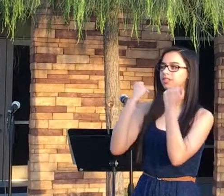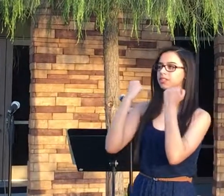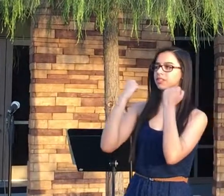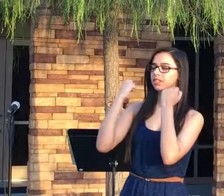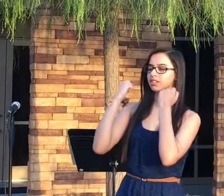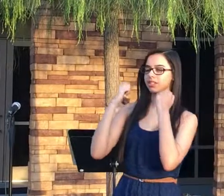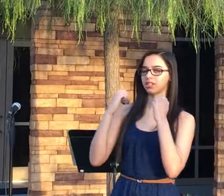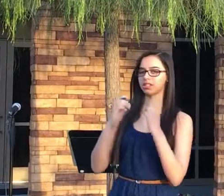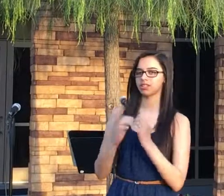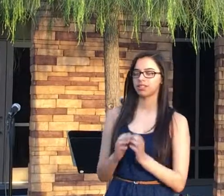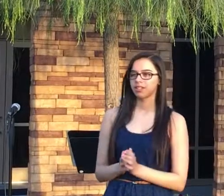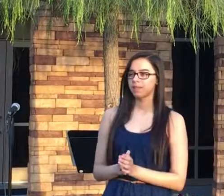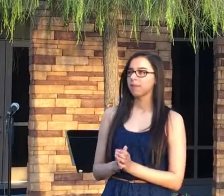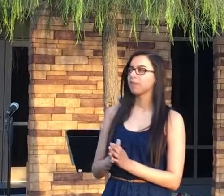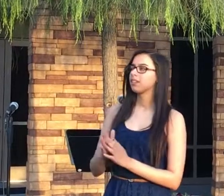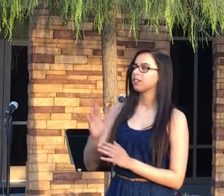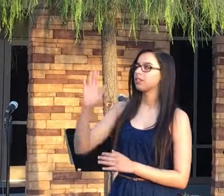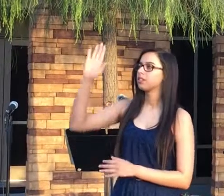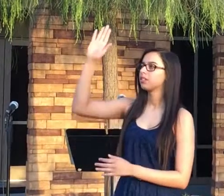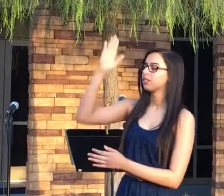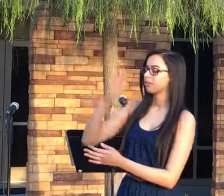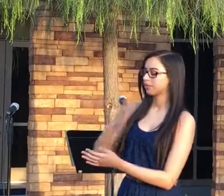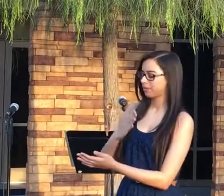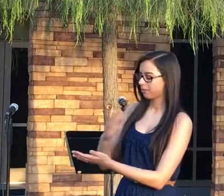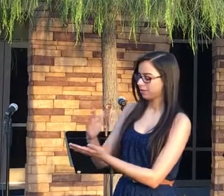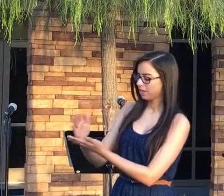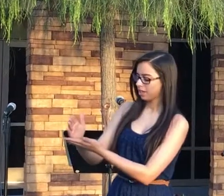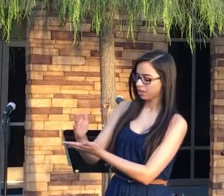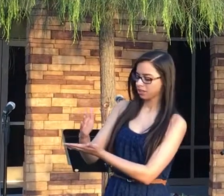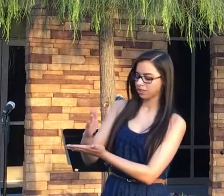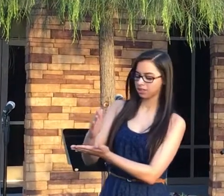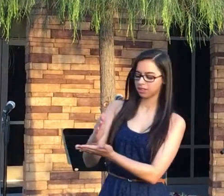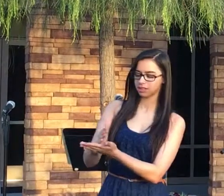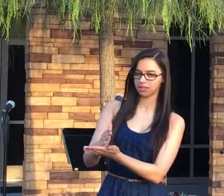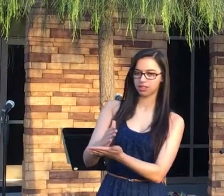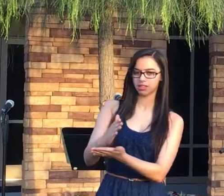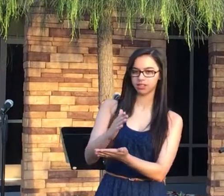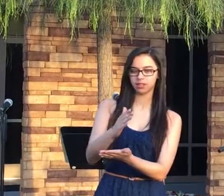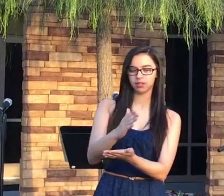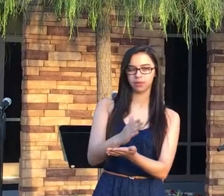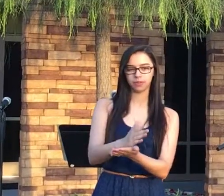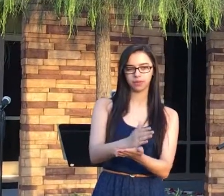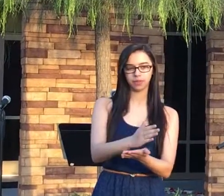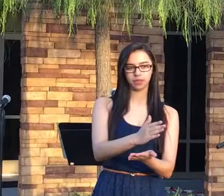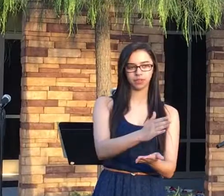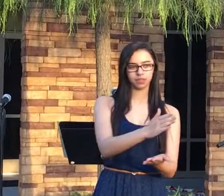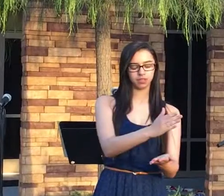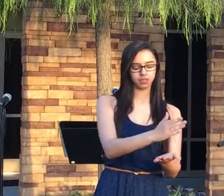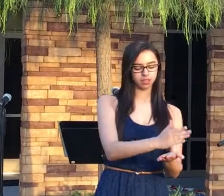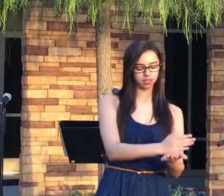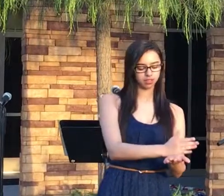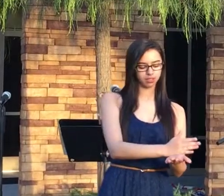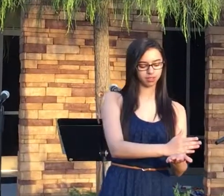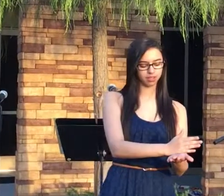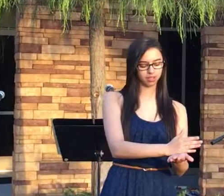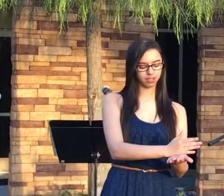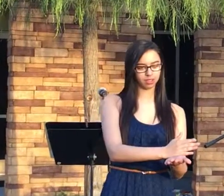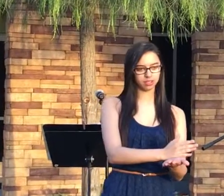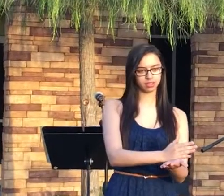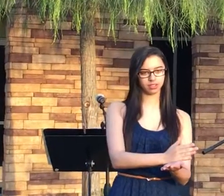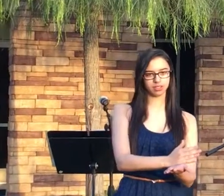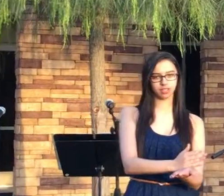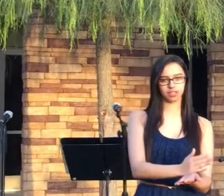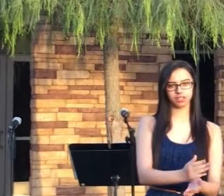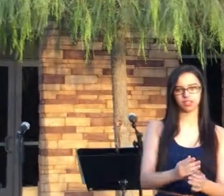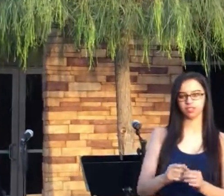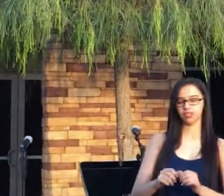He, He will my shield and portion be,